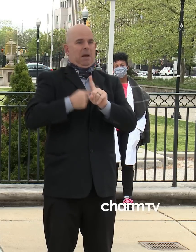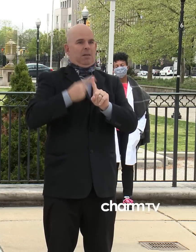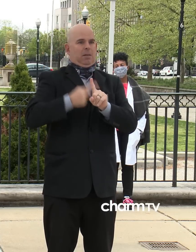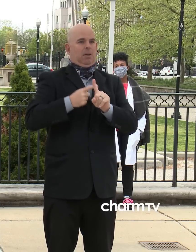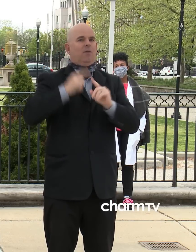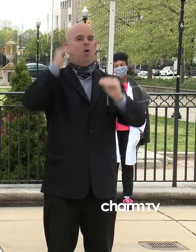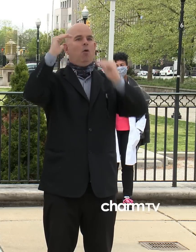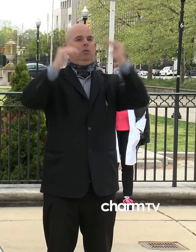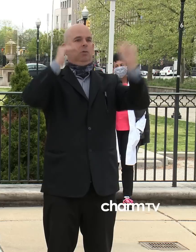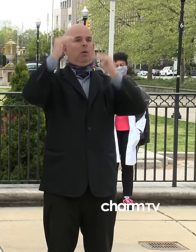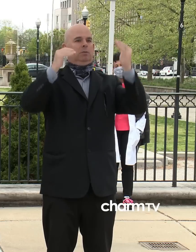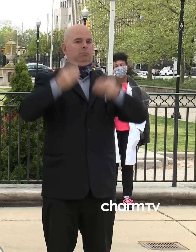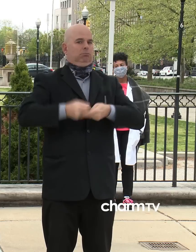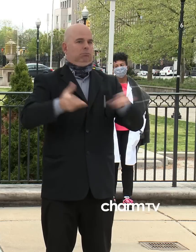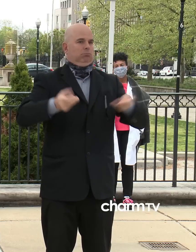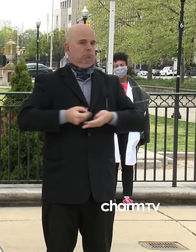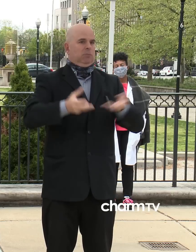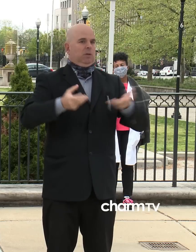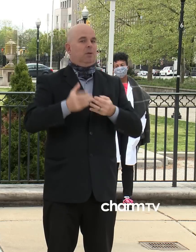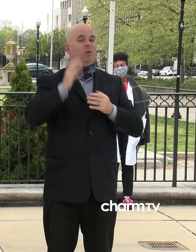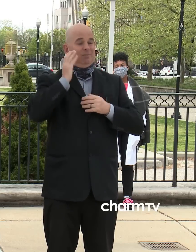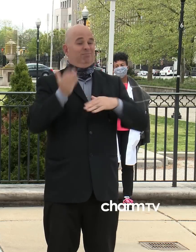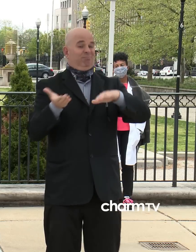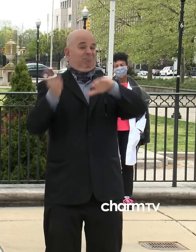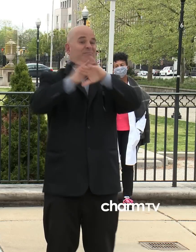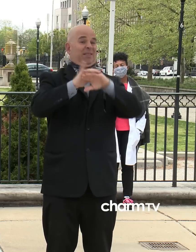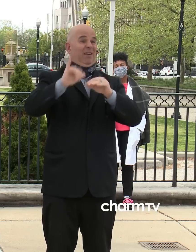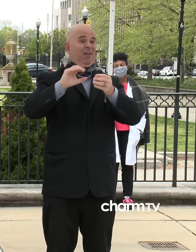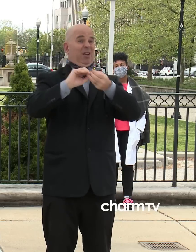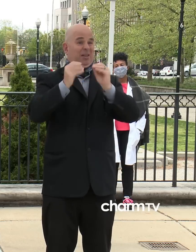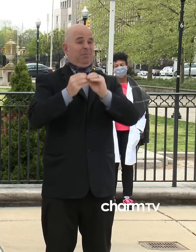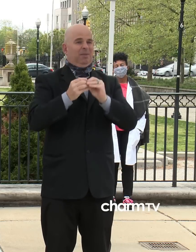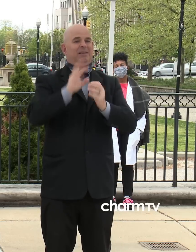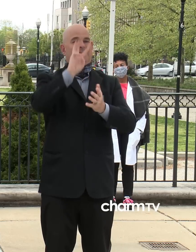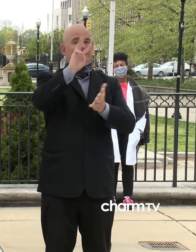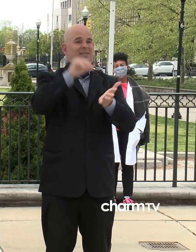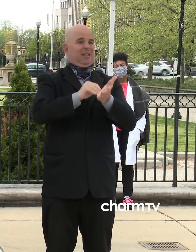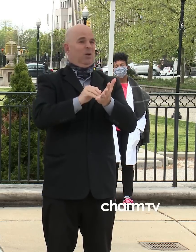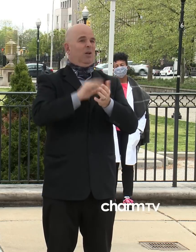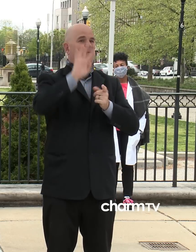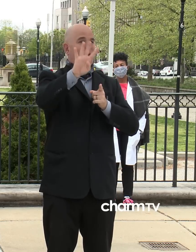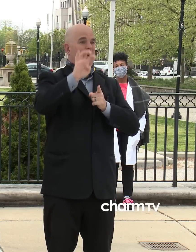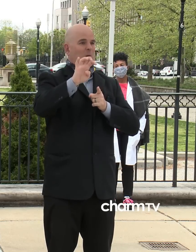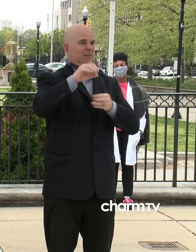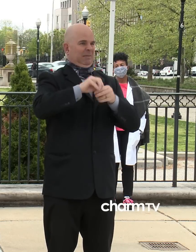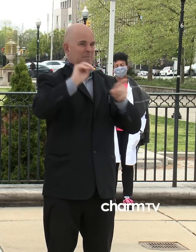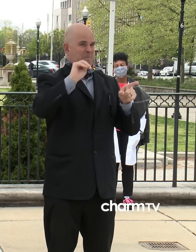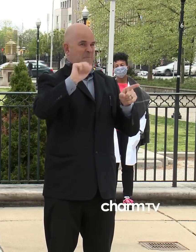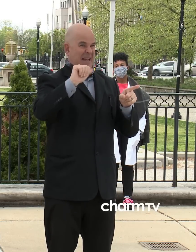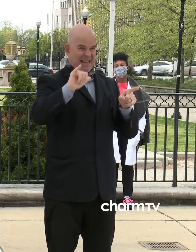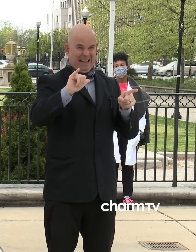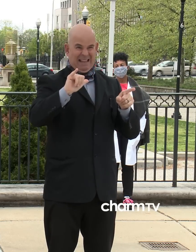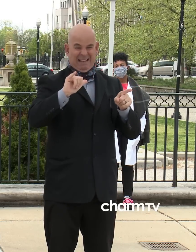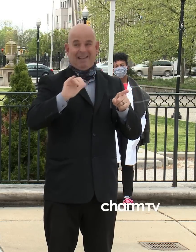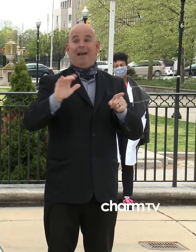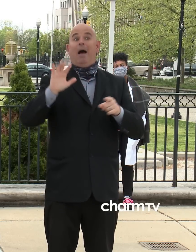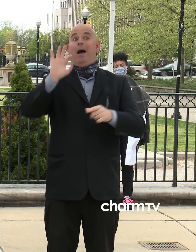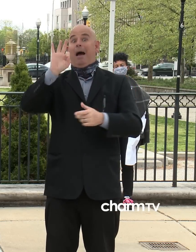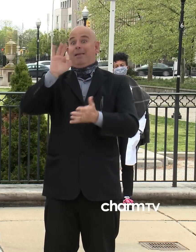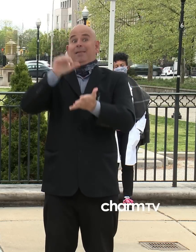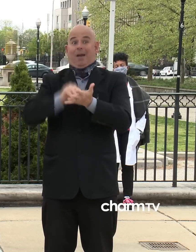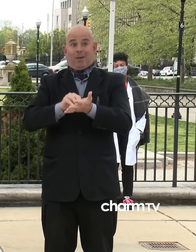to 6,400 meals in May and up to 9,000 in June. Second,